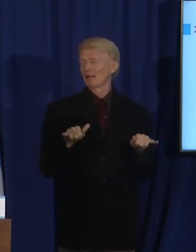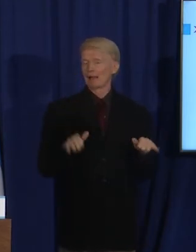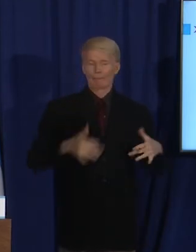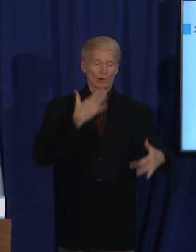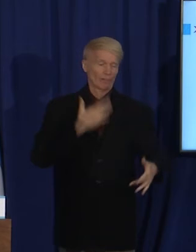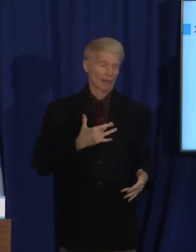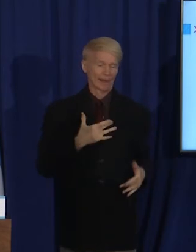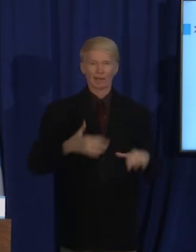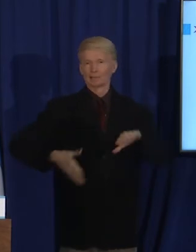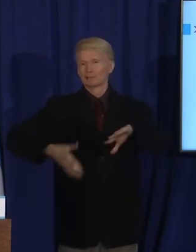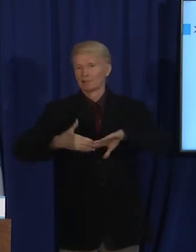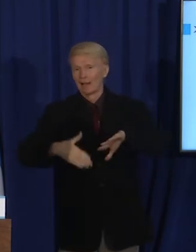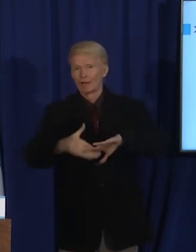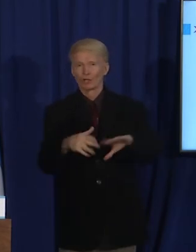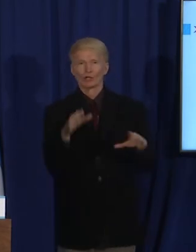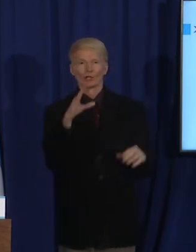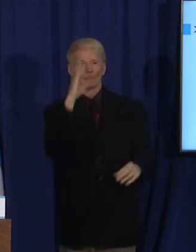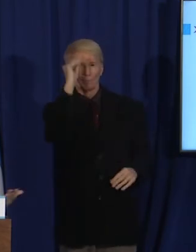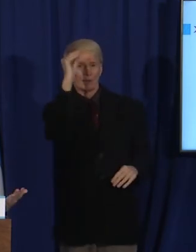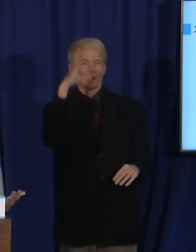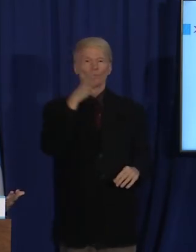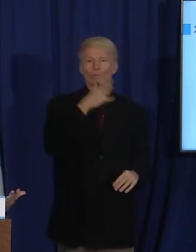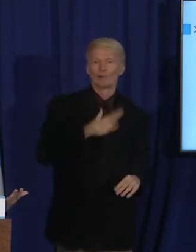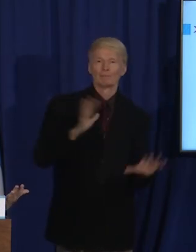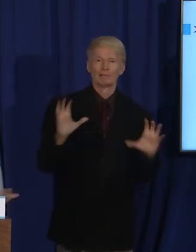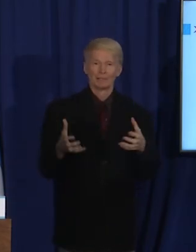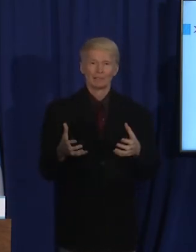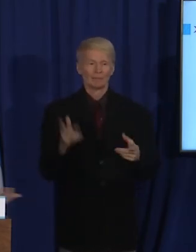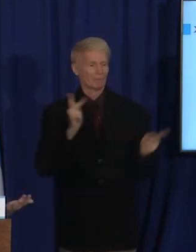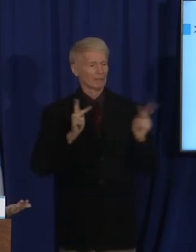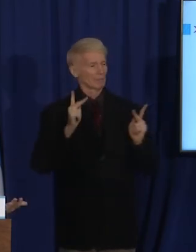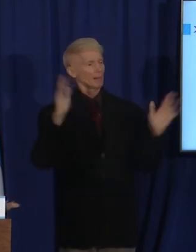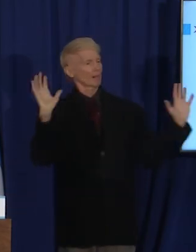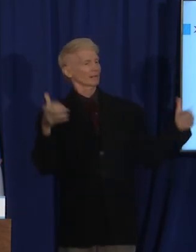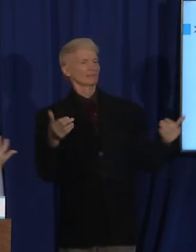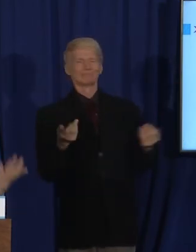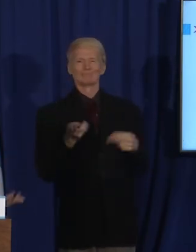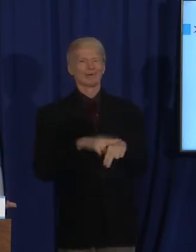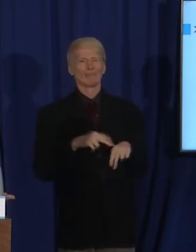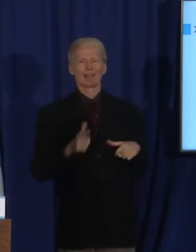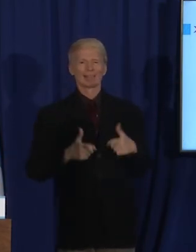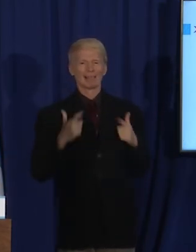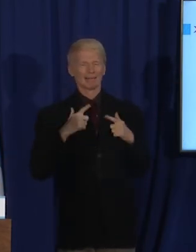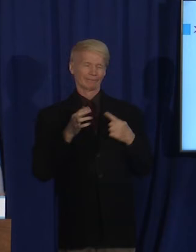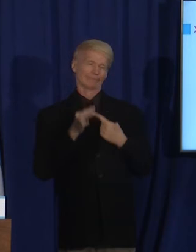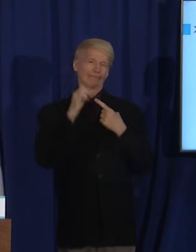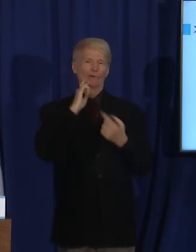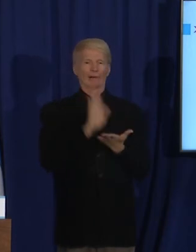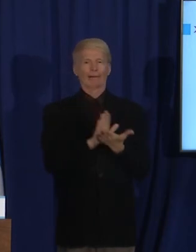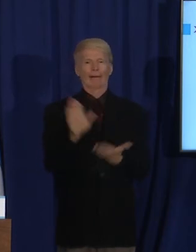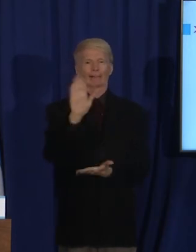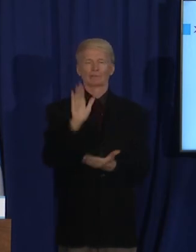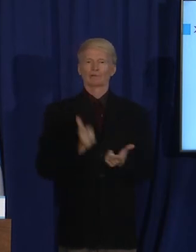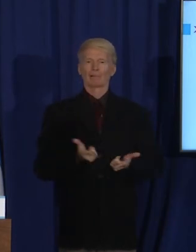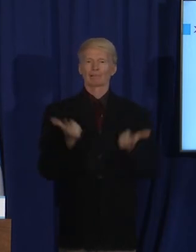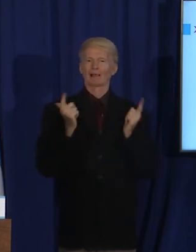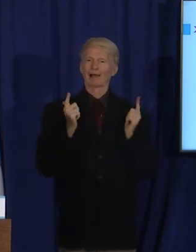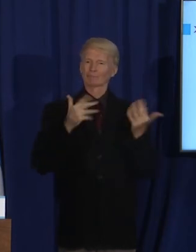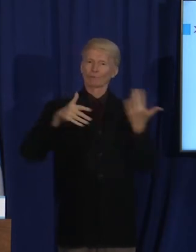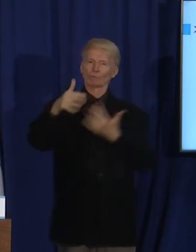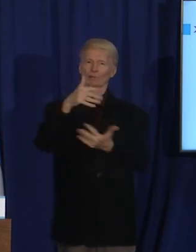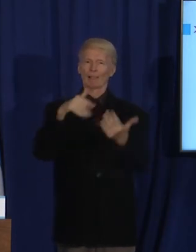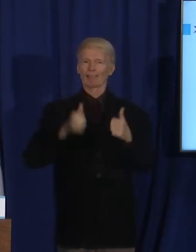soccer match, people getting together. Not unexpected. People living their lives, particularly college students. A lot of this is about being